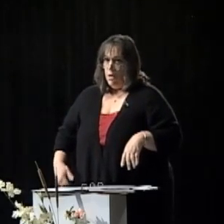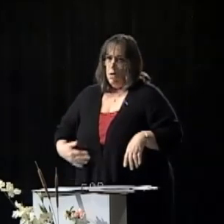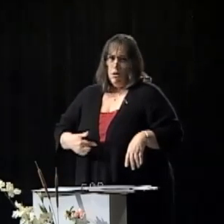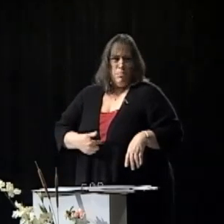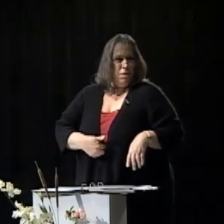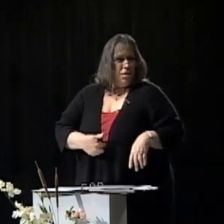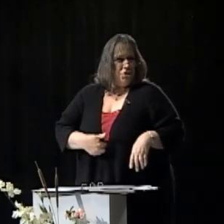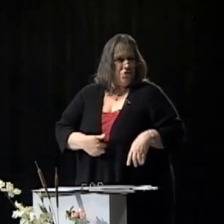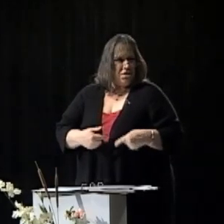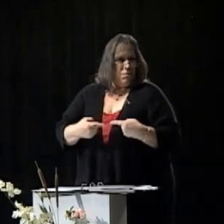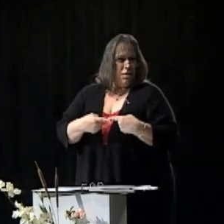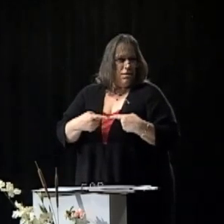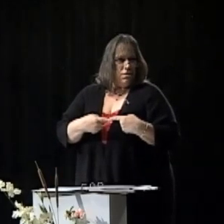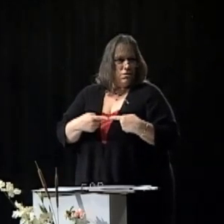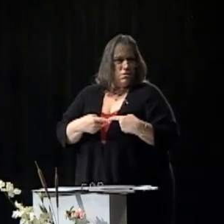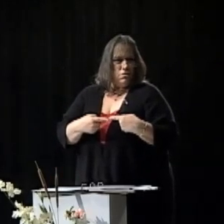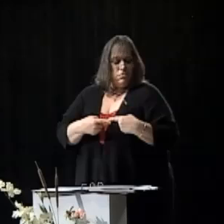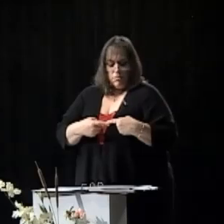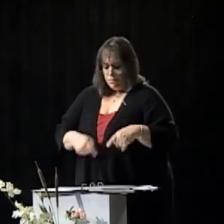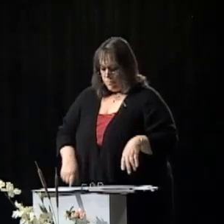Or maybe it's your stomach that hurts.